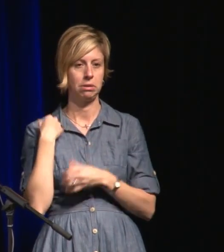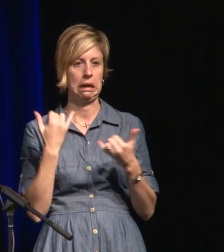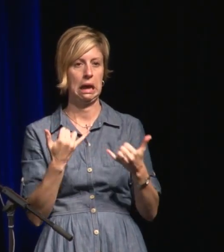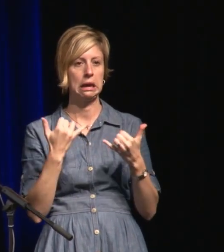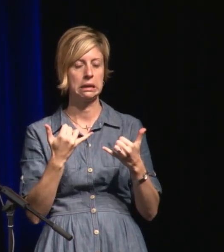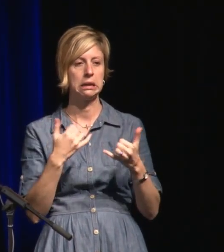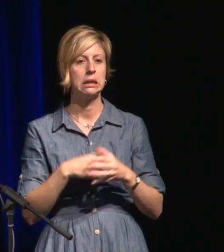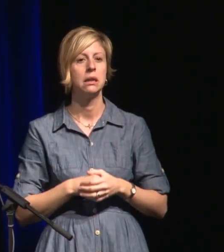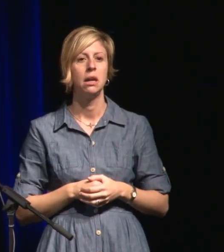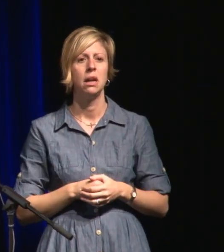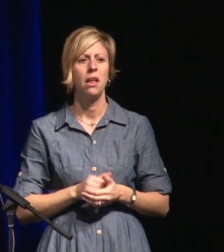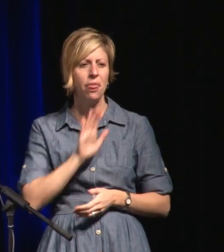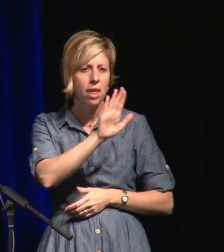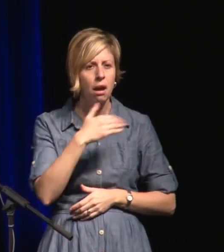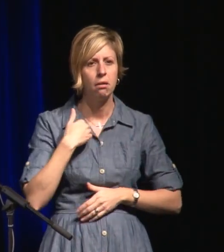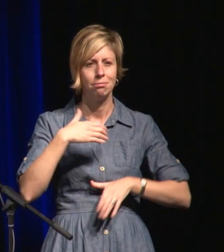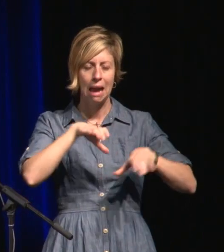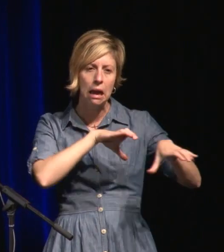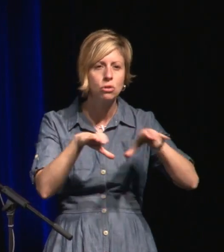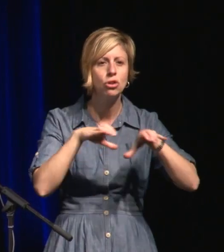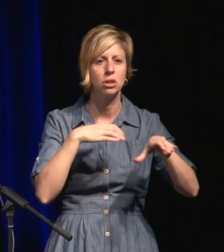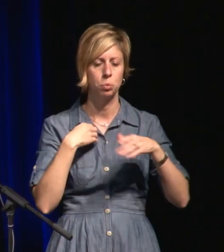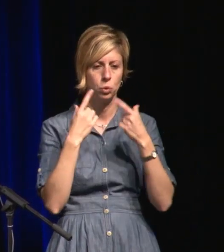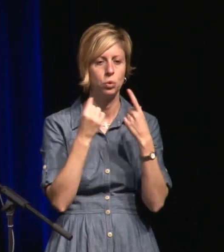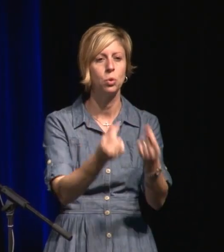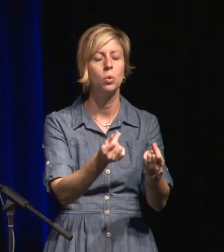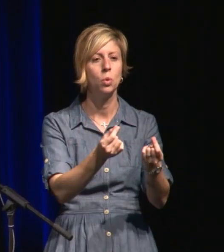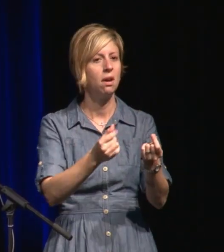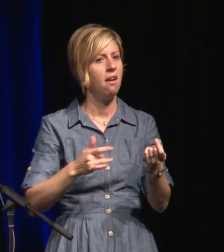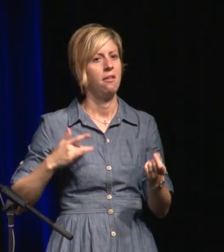the integrity and strength of our future leaders.